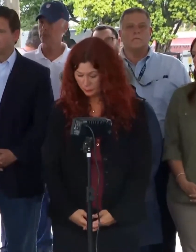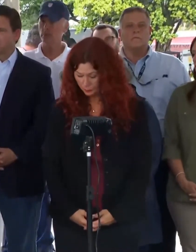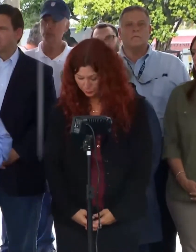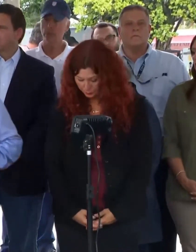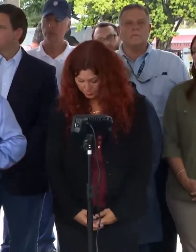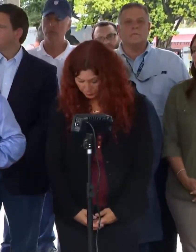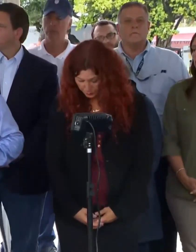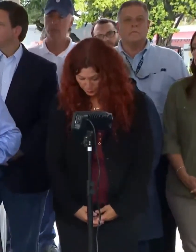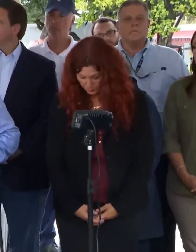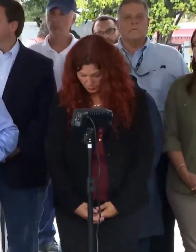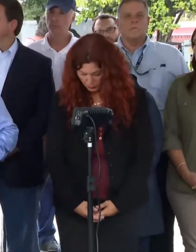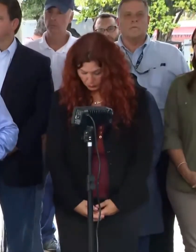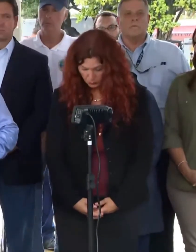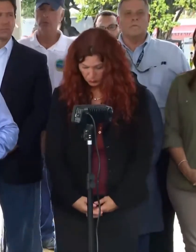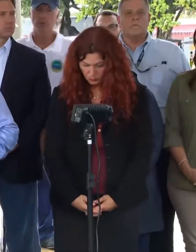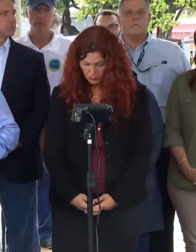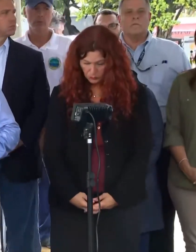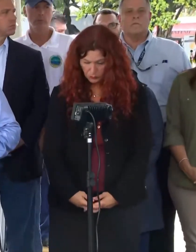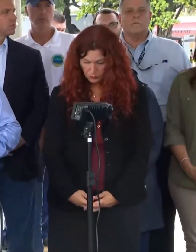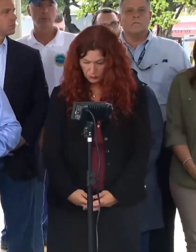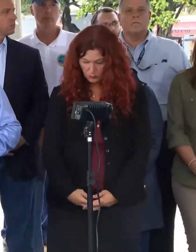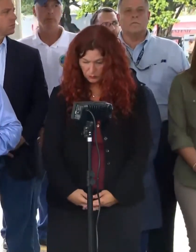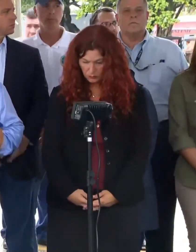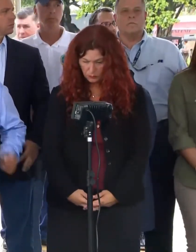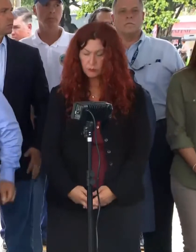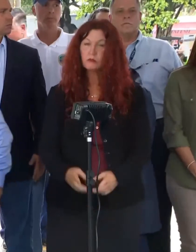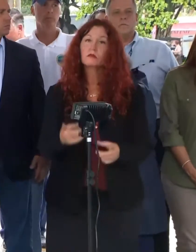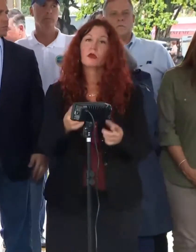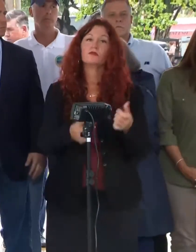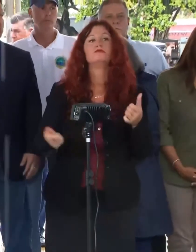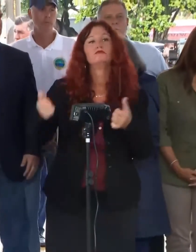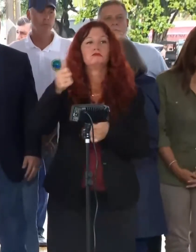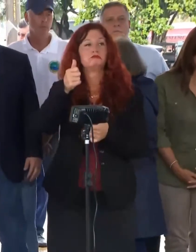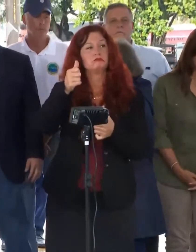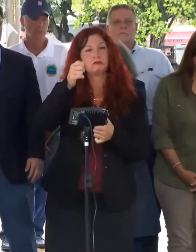Thank you, Mr. Chairman. Miami-Dade Fire Rescue Chief Alan Kaniska.